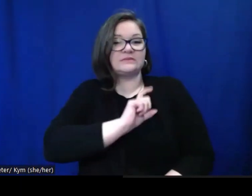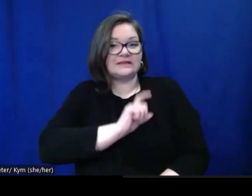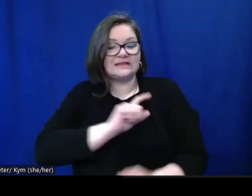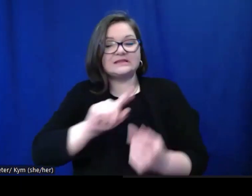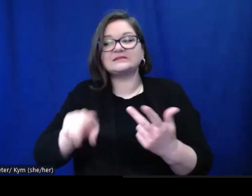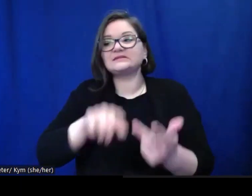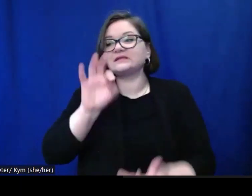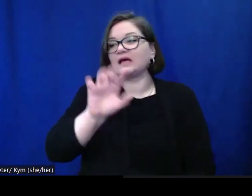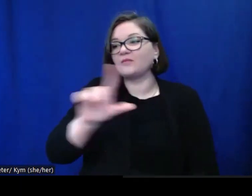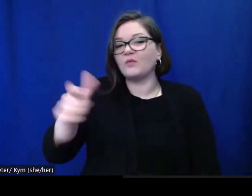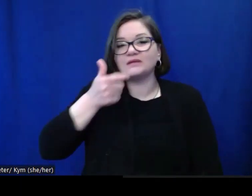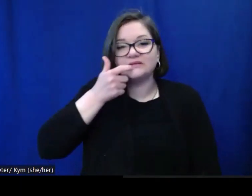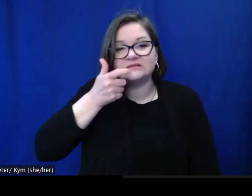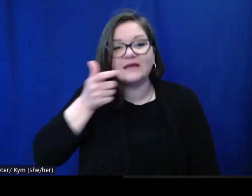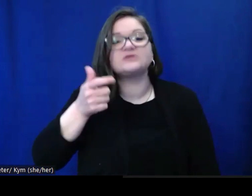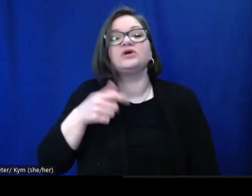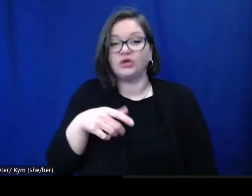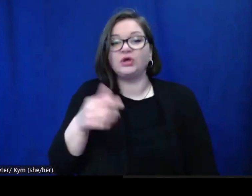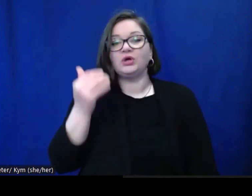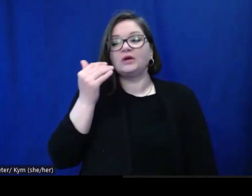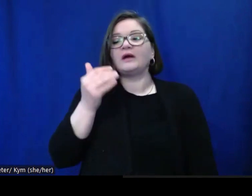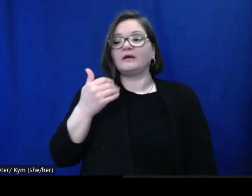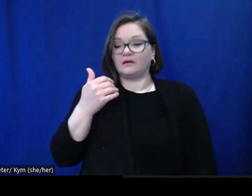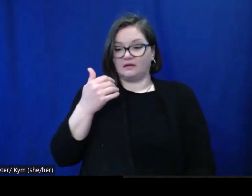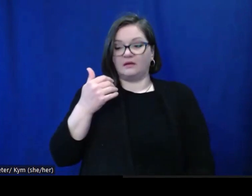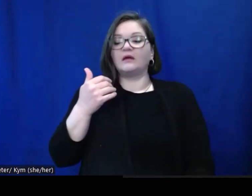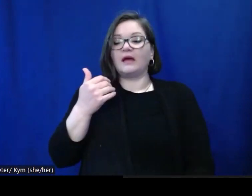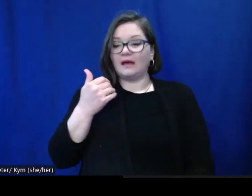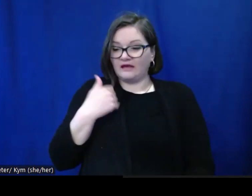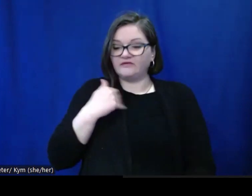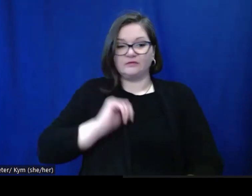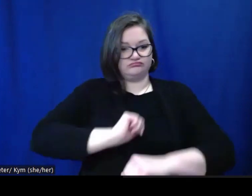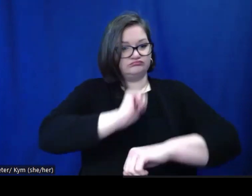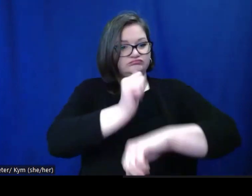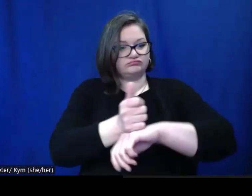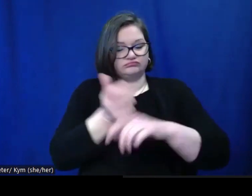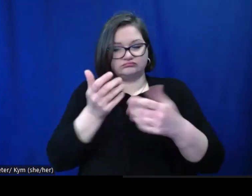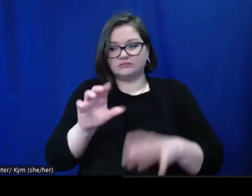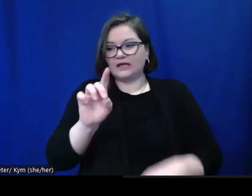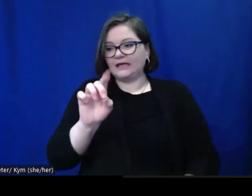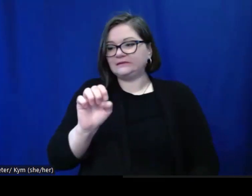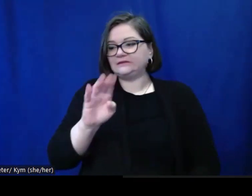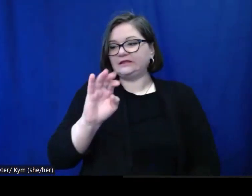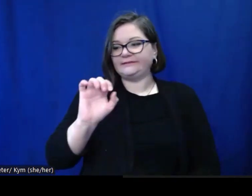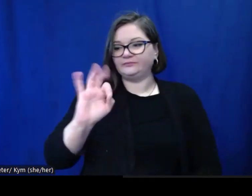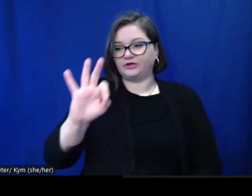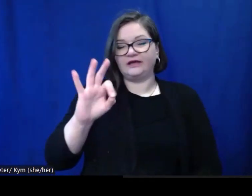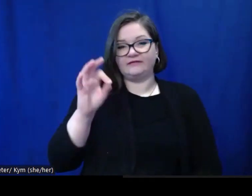our dispatch, having debriefings in place so that we can take care of the